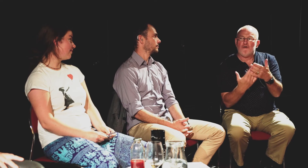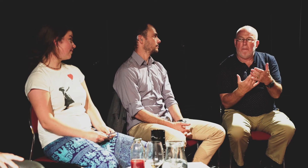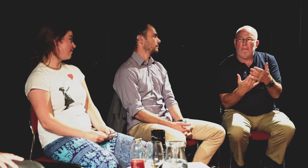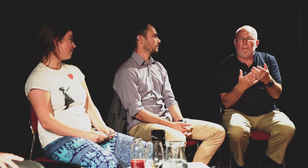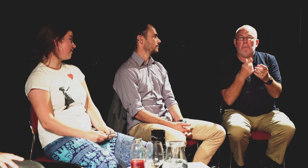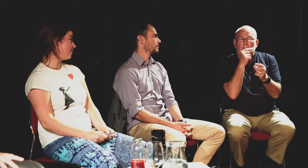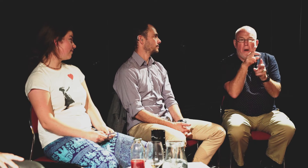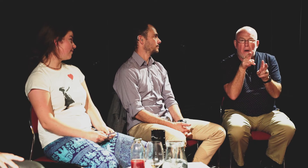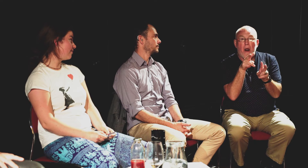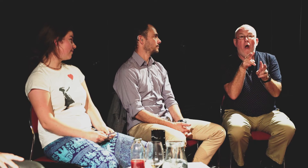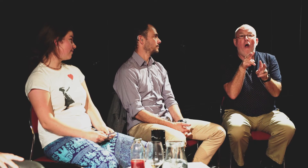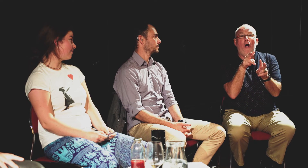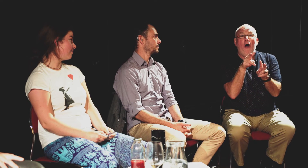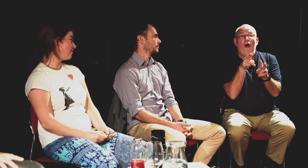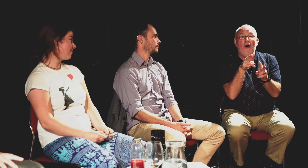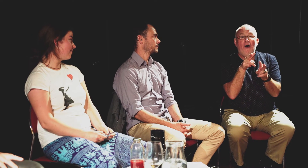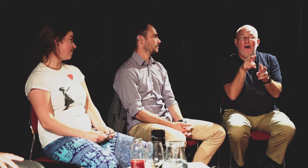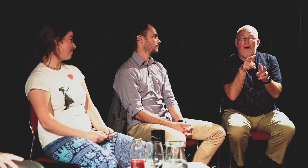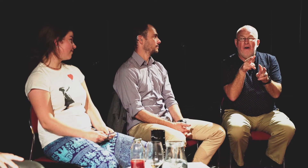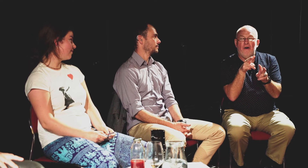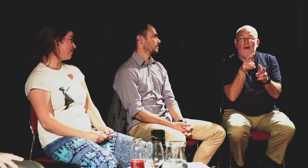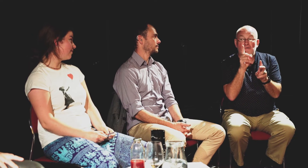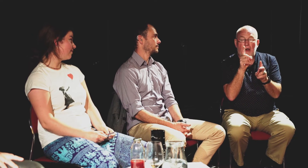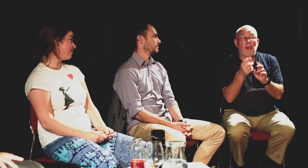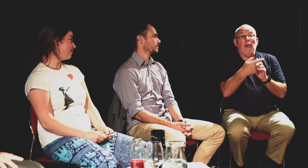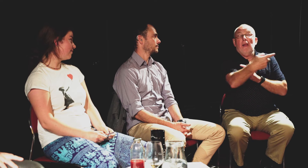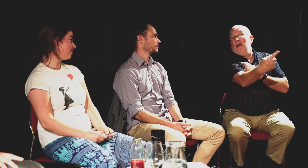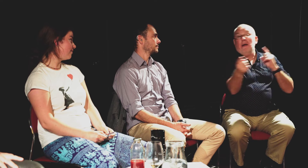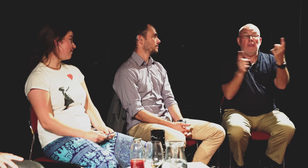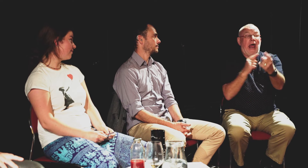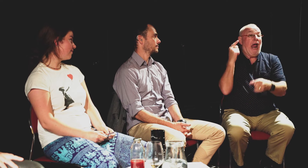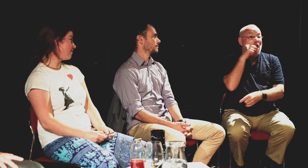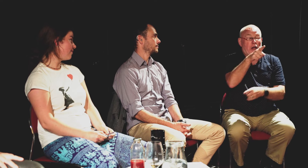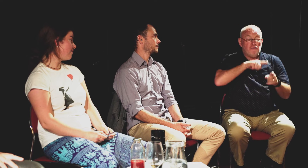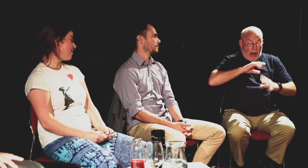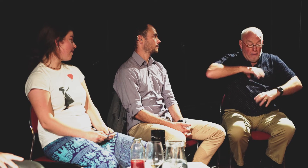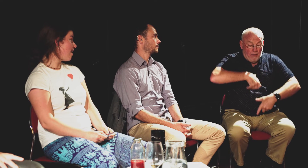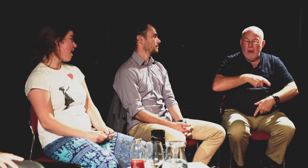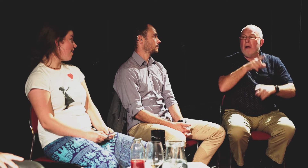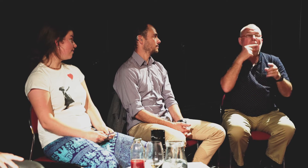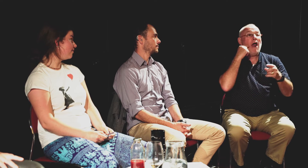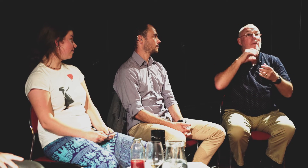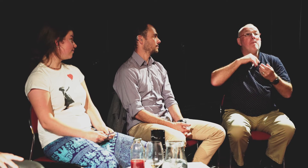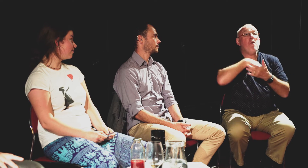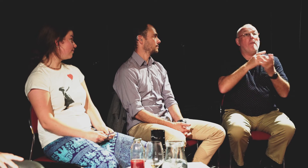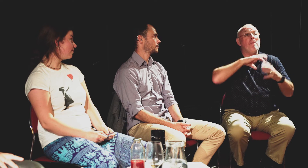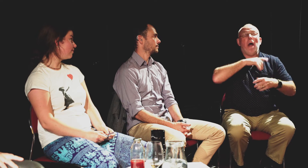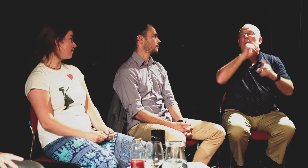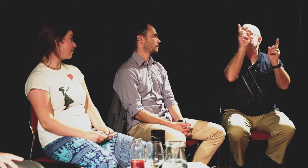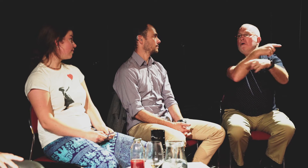they sometimes you've got to put it into a poetic form or something that's very visual. But the other way around, hearing try and do that,